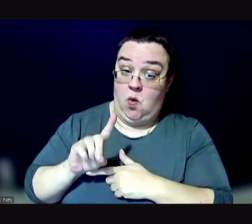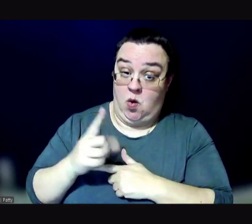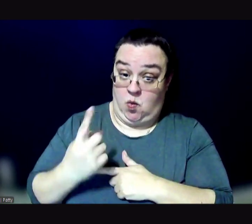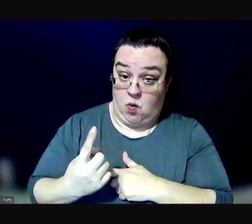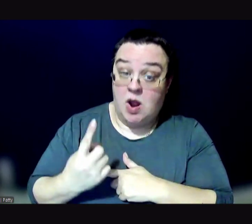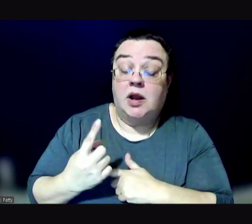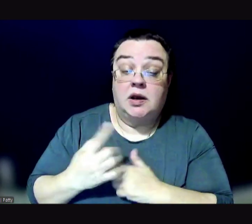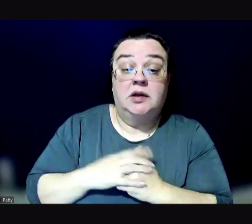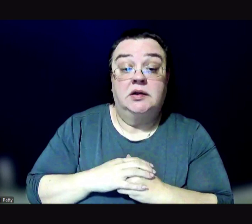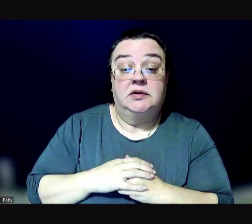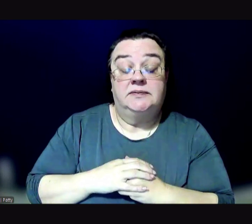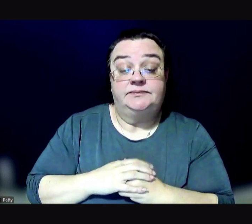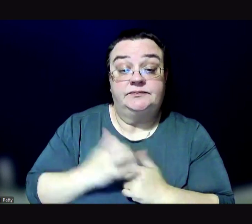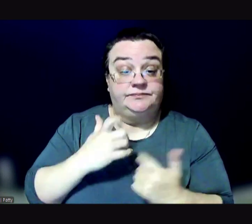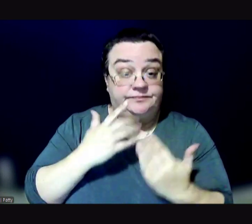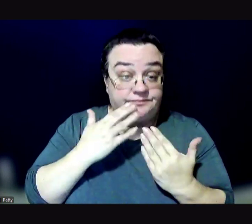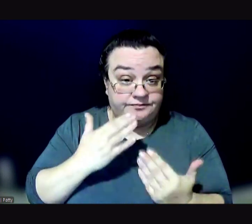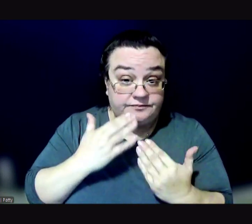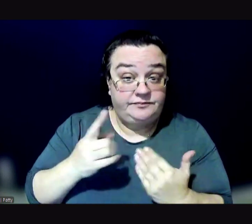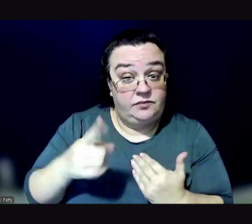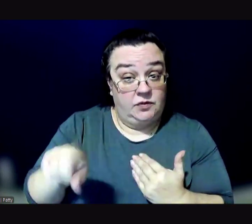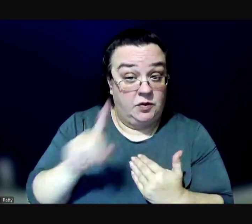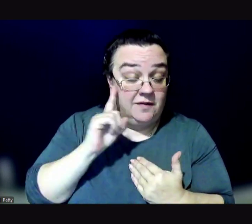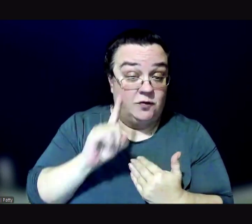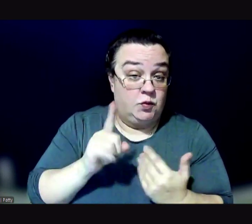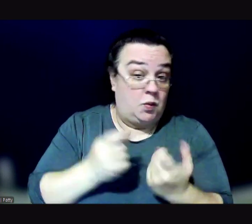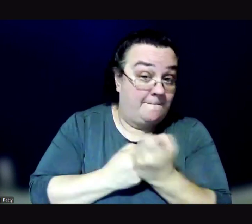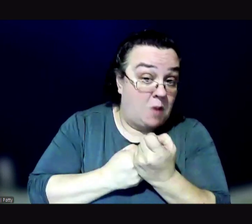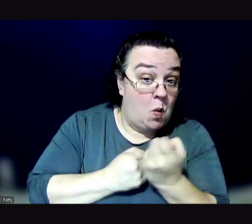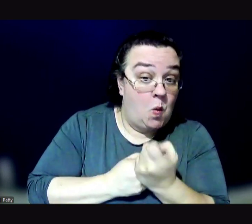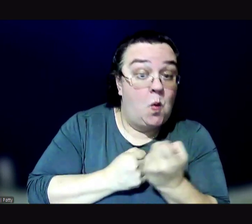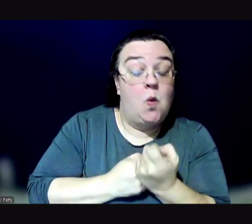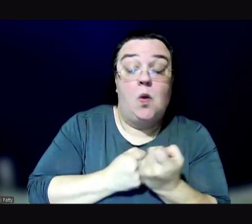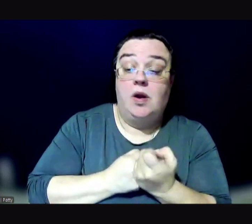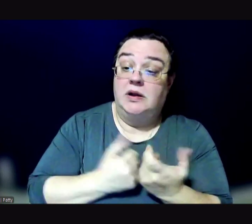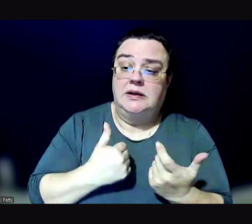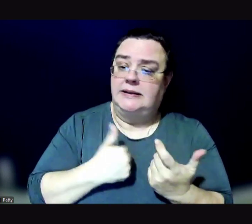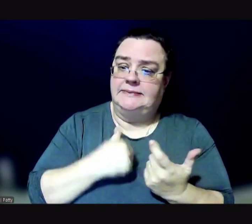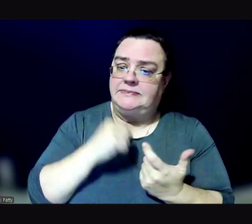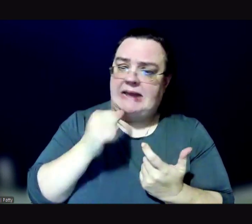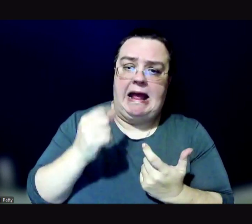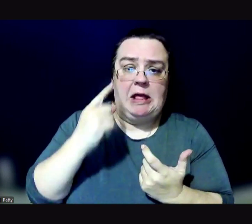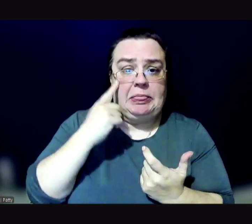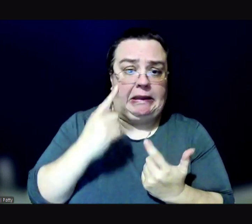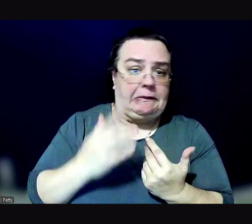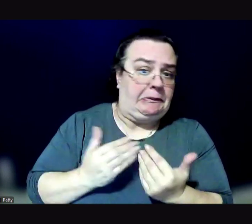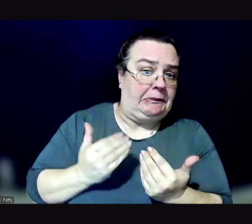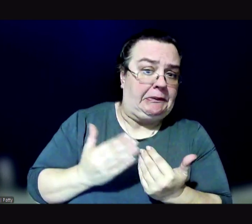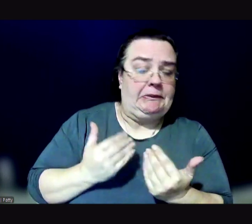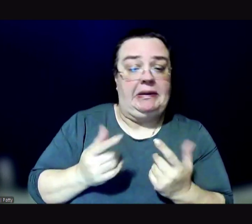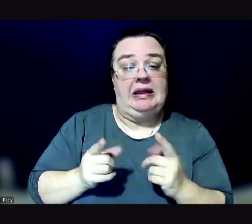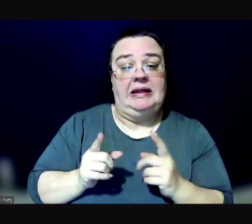for supporting me. I do not take it lightly as a freshman